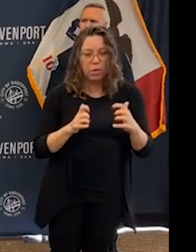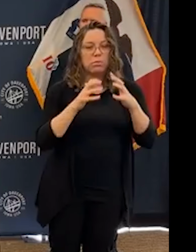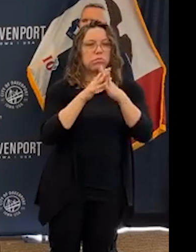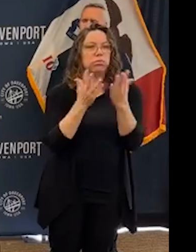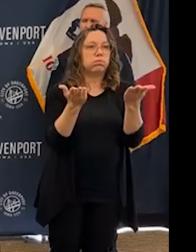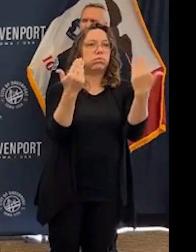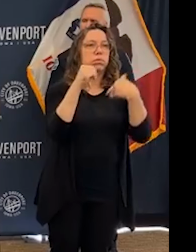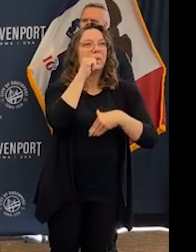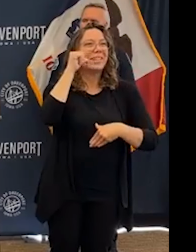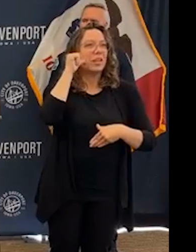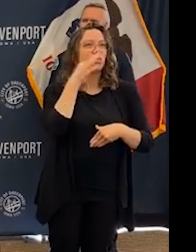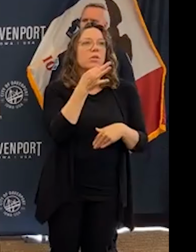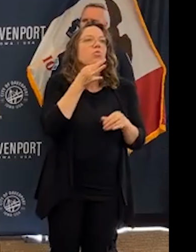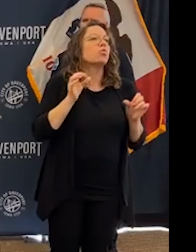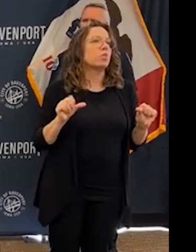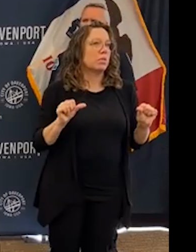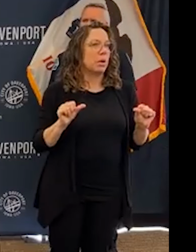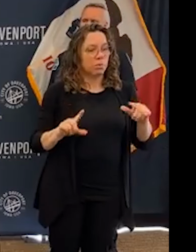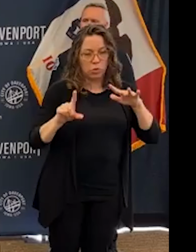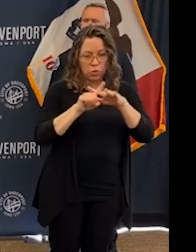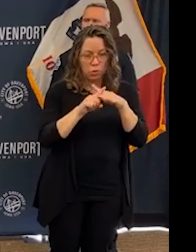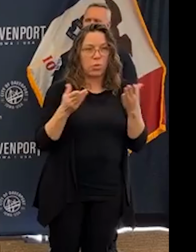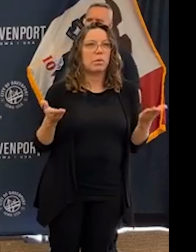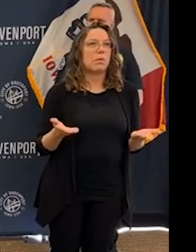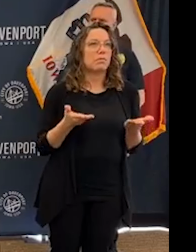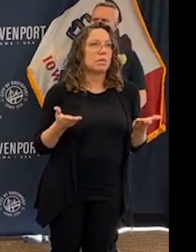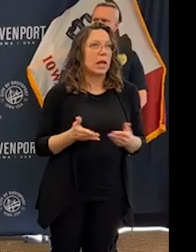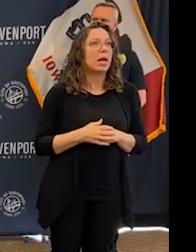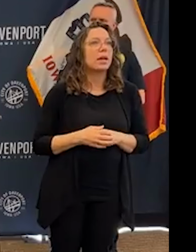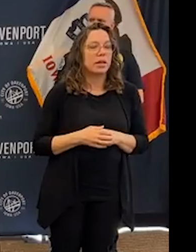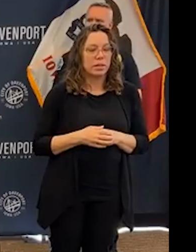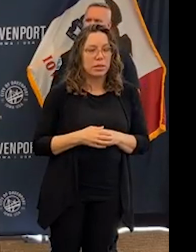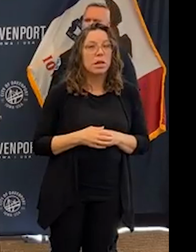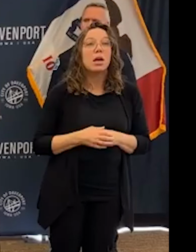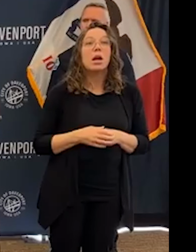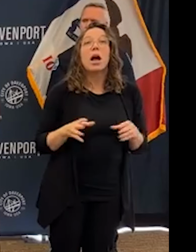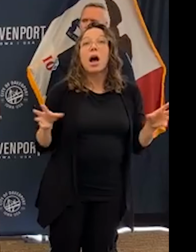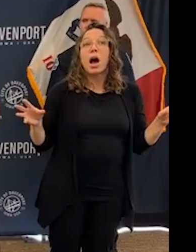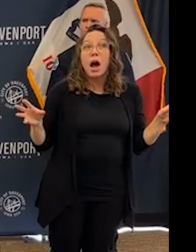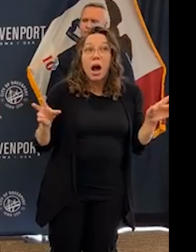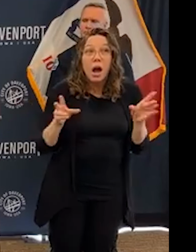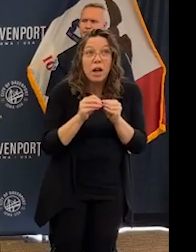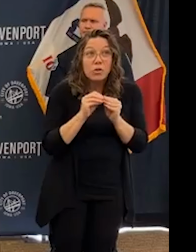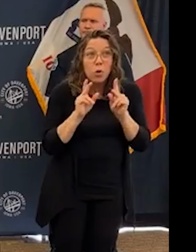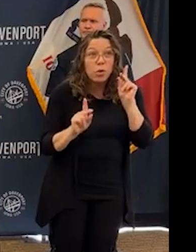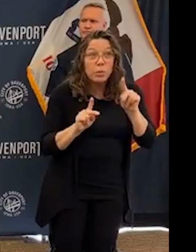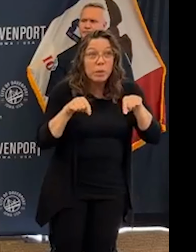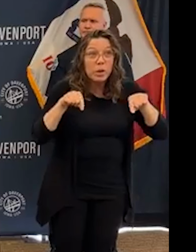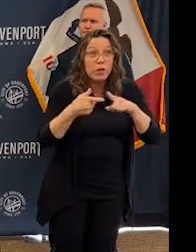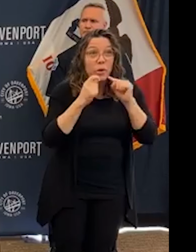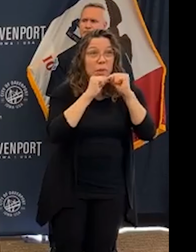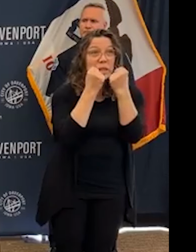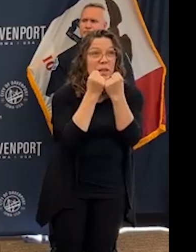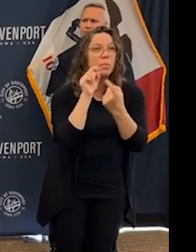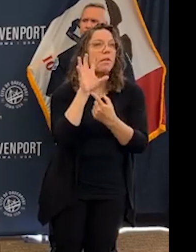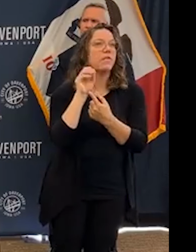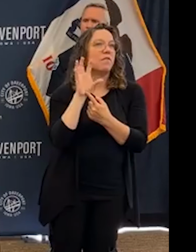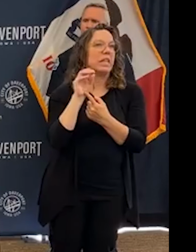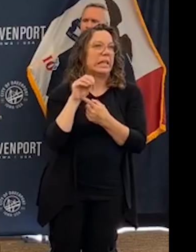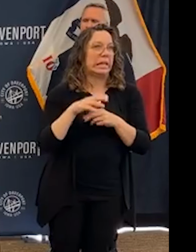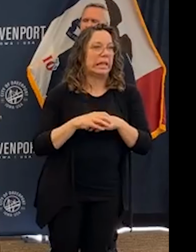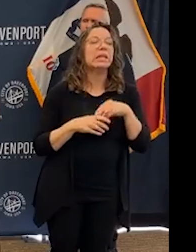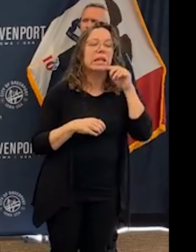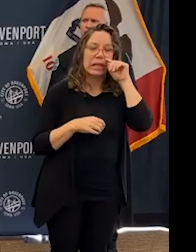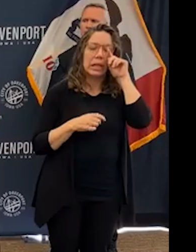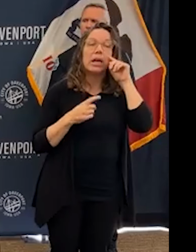possible to show up on site. And total, we have just under 50 people right here from the team. We are tasked with completing